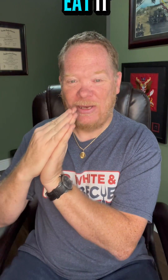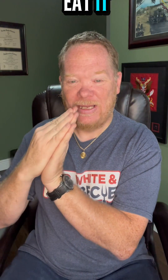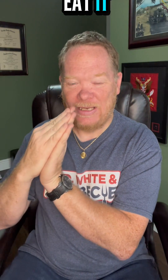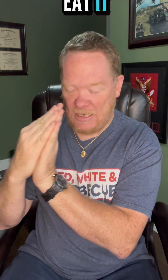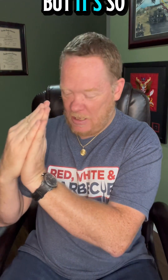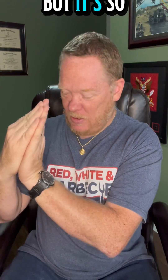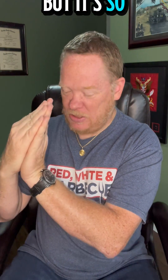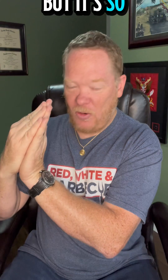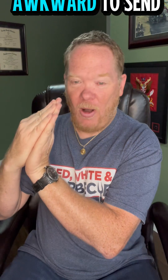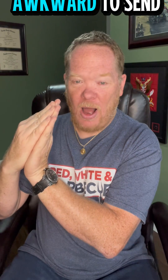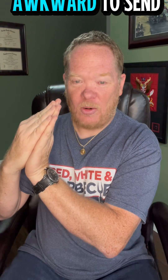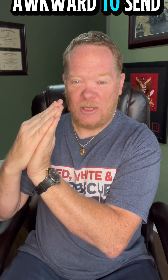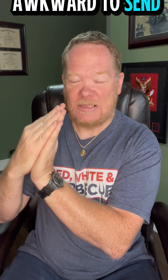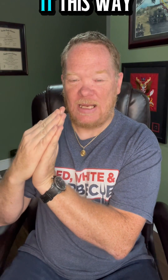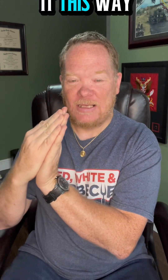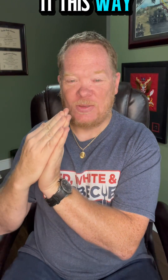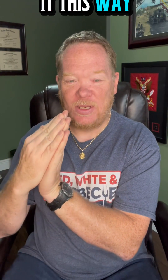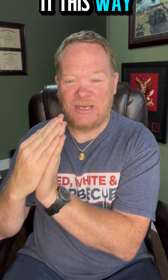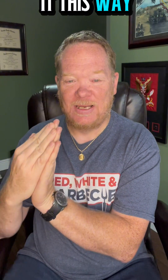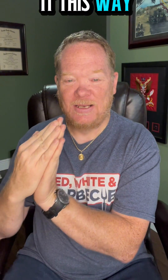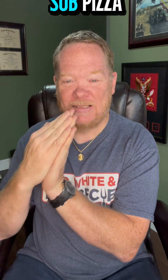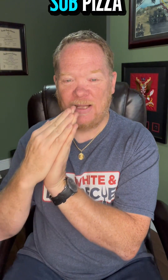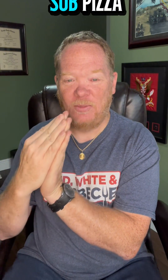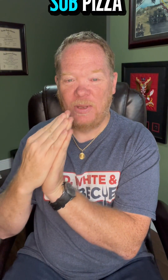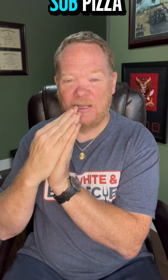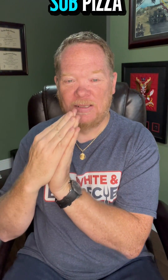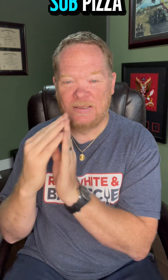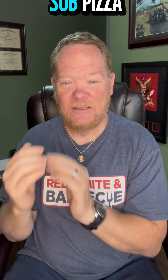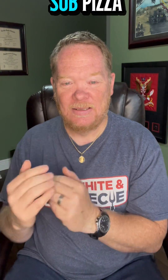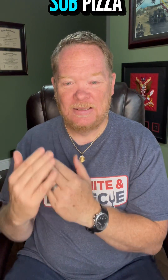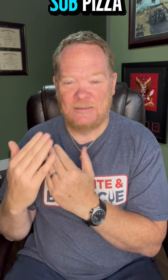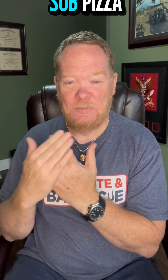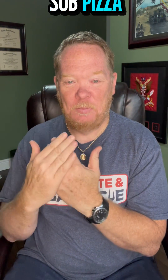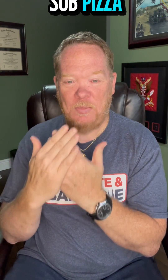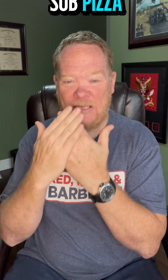it. But it's so awkward to sign it this way. Sub, pizza.